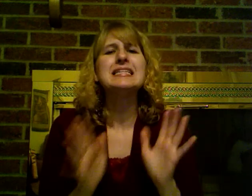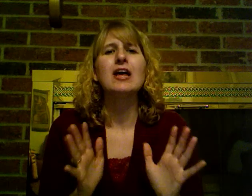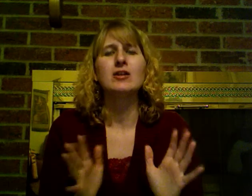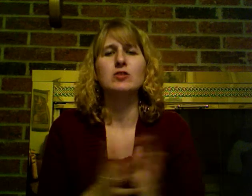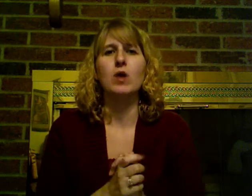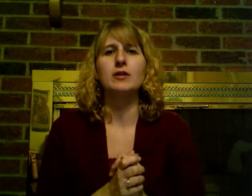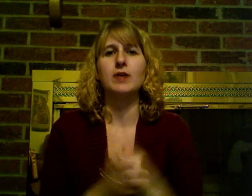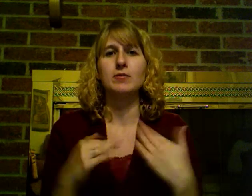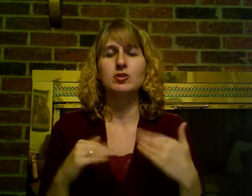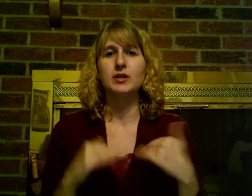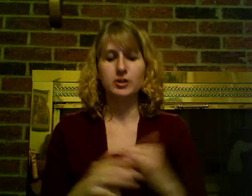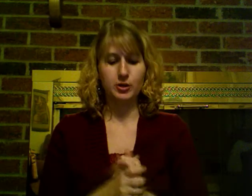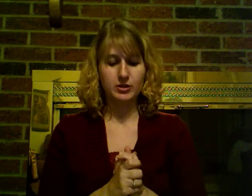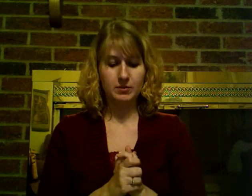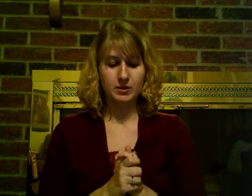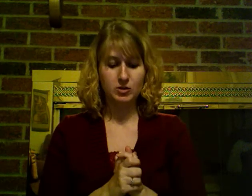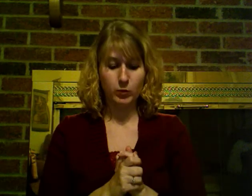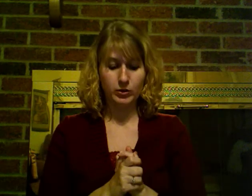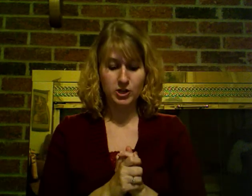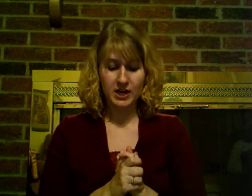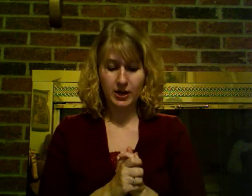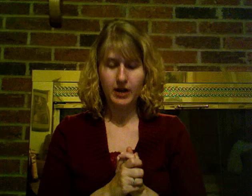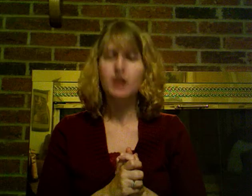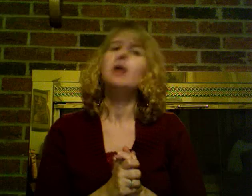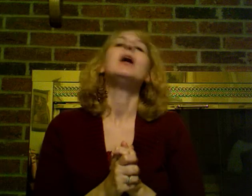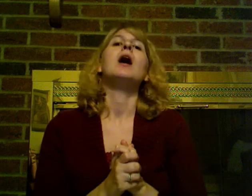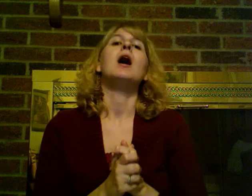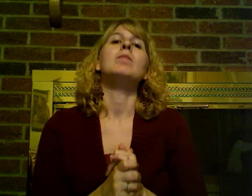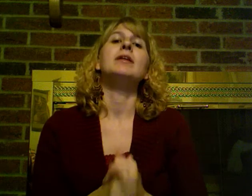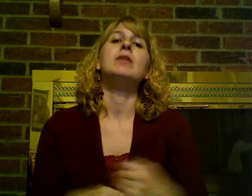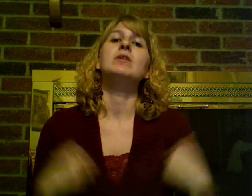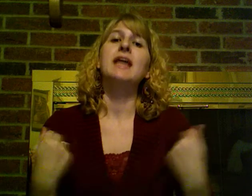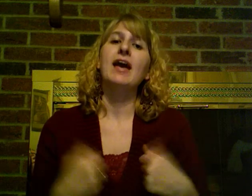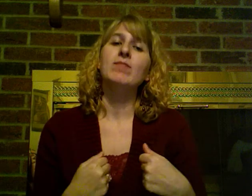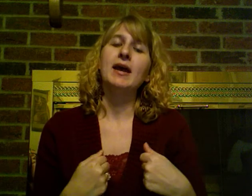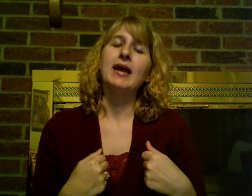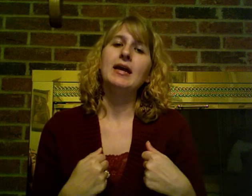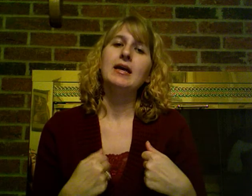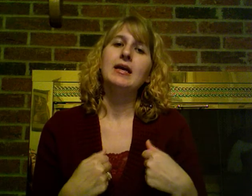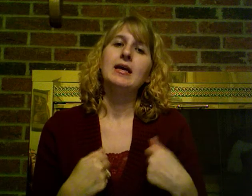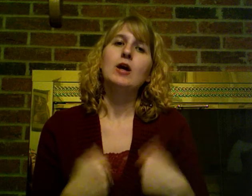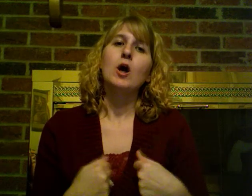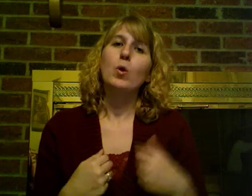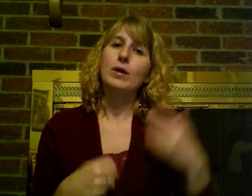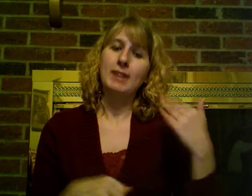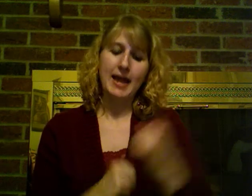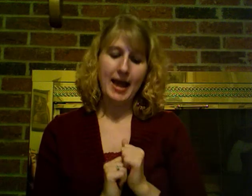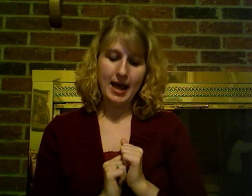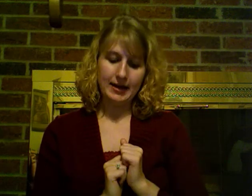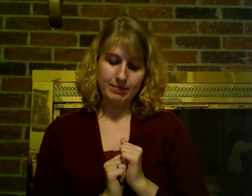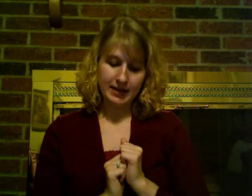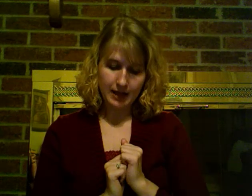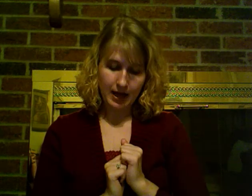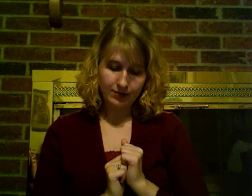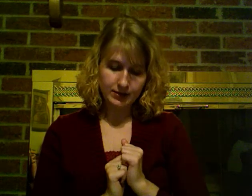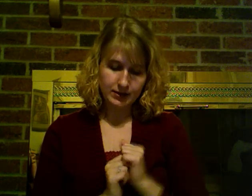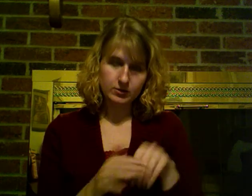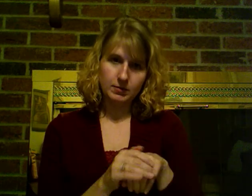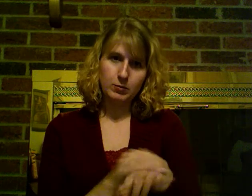detailed as you want to. I'm just trying to show you some of the more generic. And then once I have my coat and my hat, I need my gloves, so I'm going to put